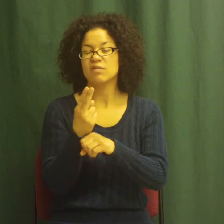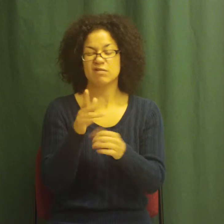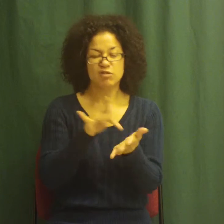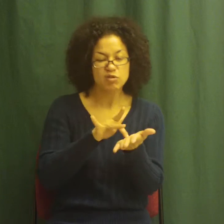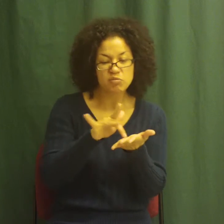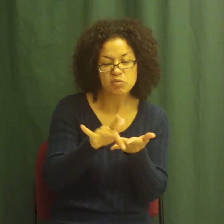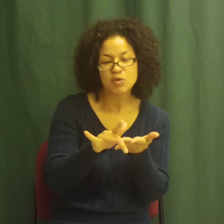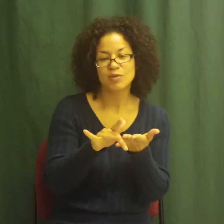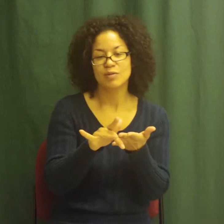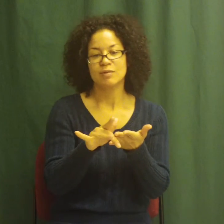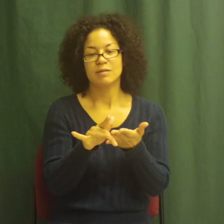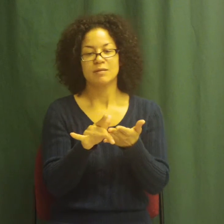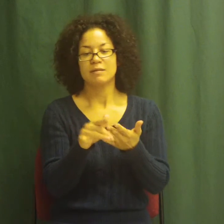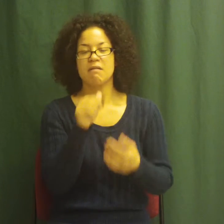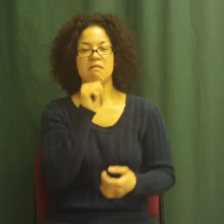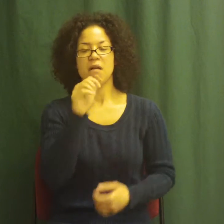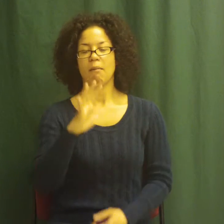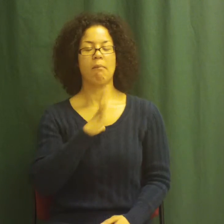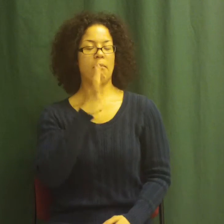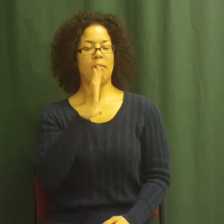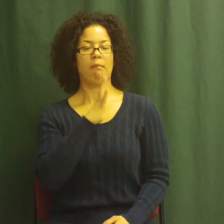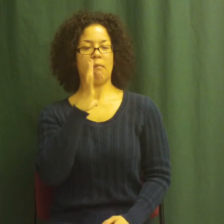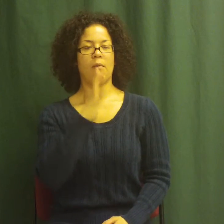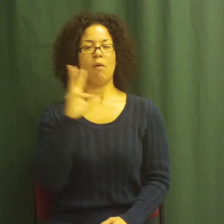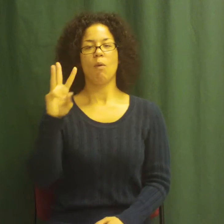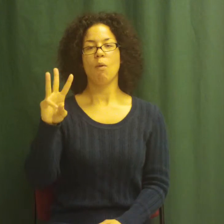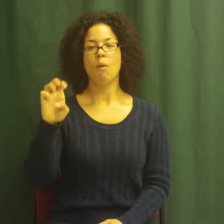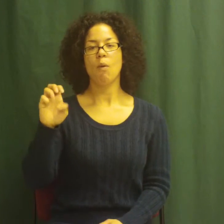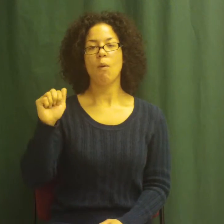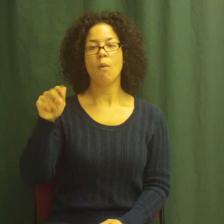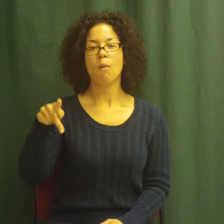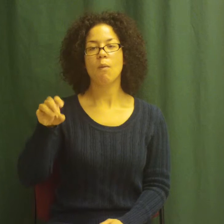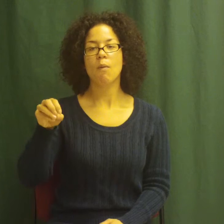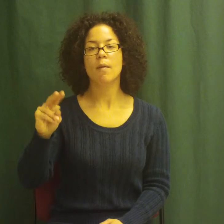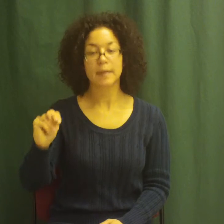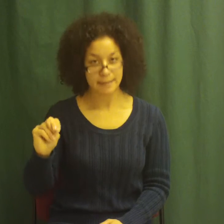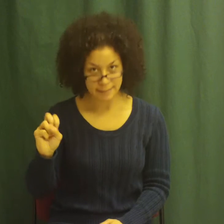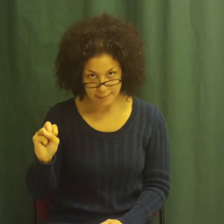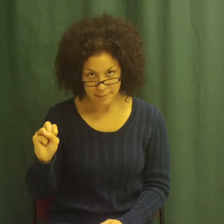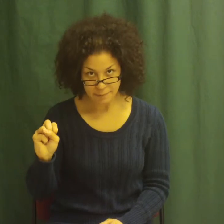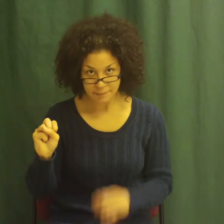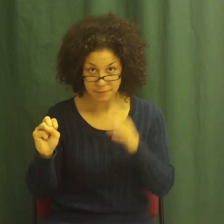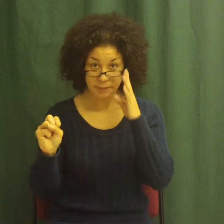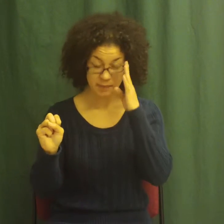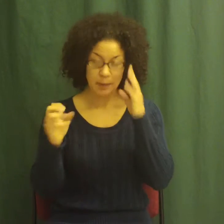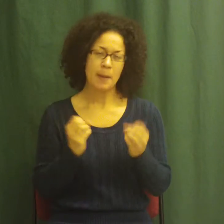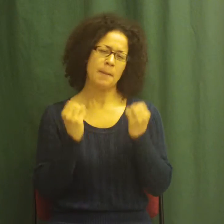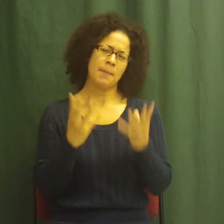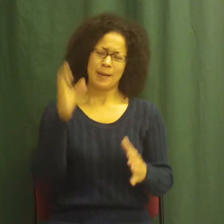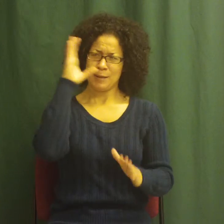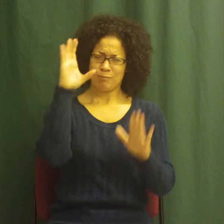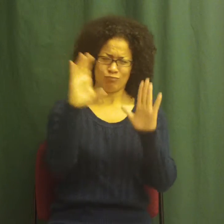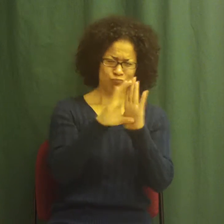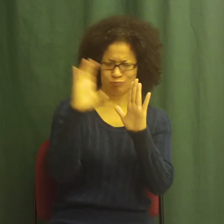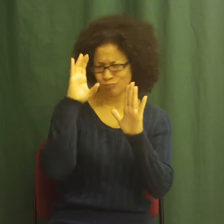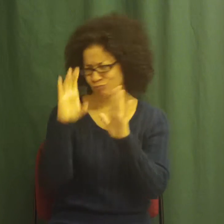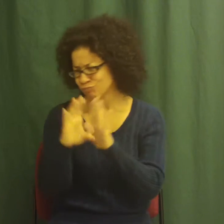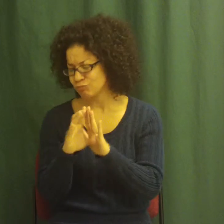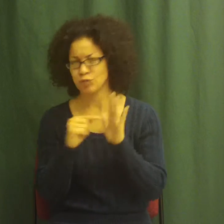Vikings are often shown with crude, unsophisticated weapons, such as clubs and